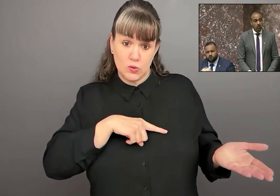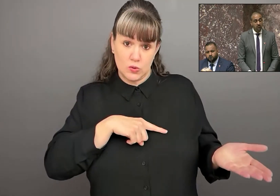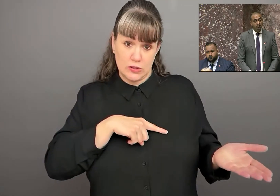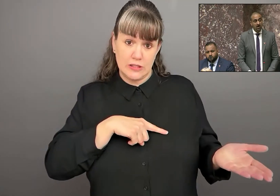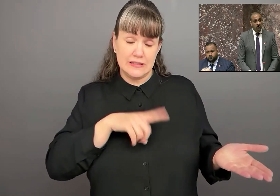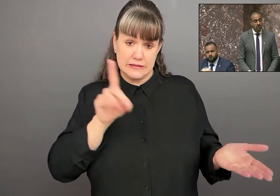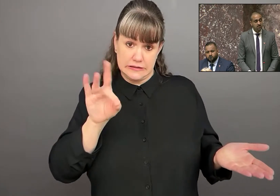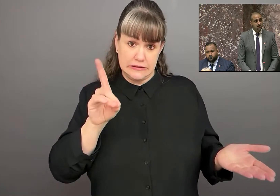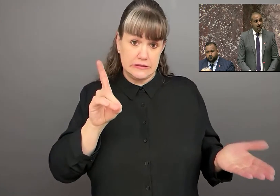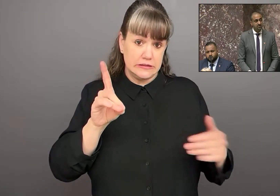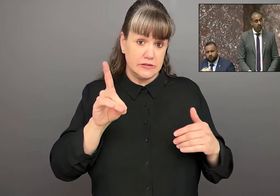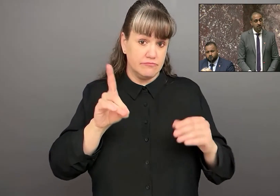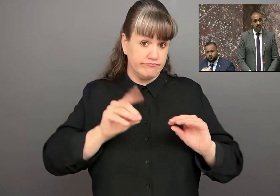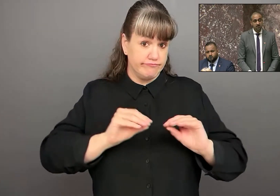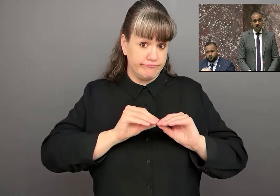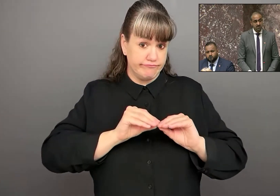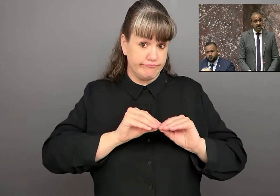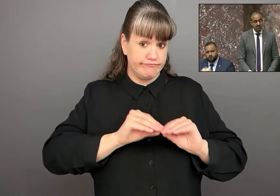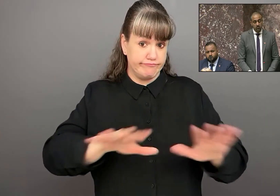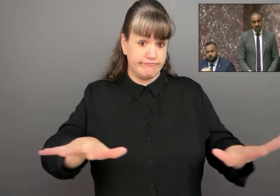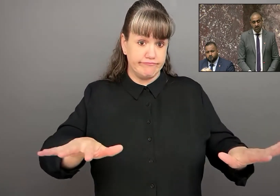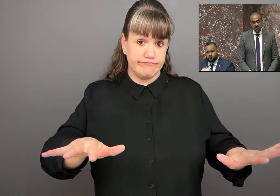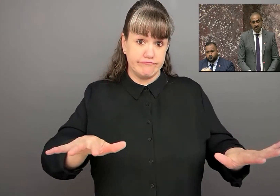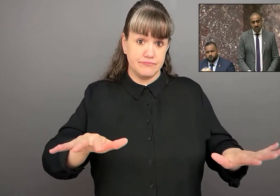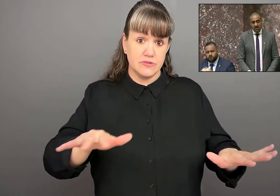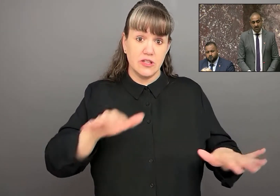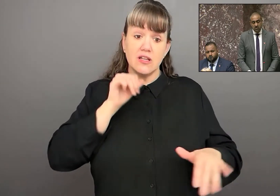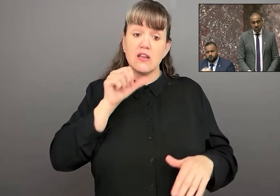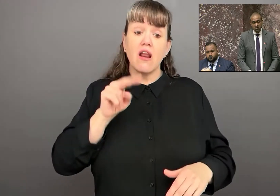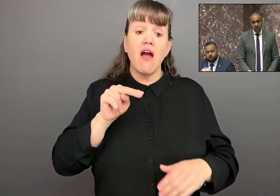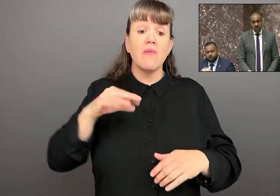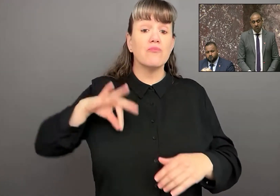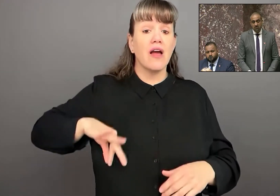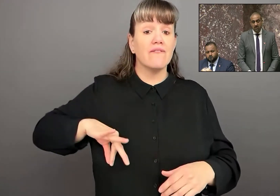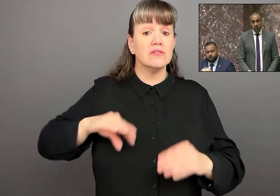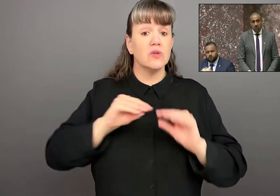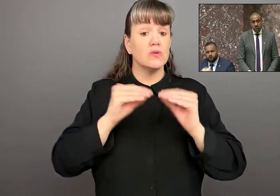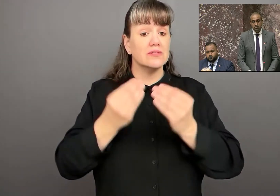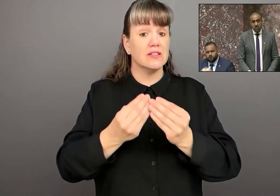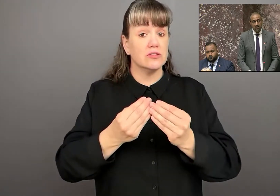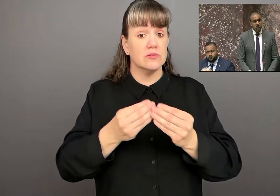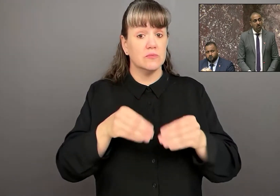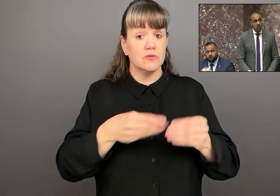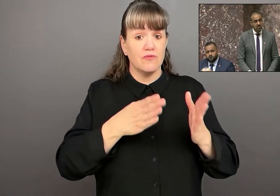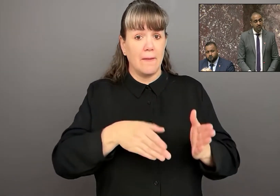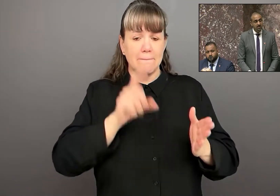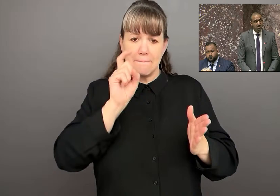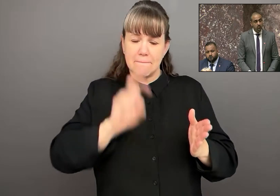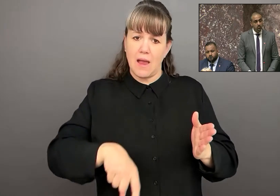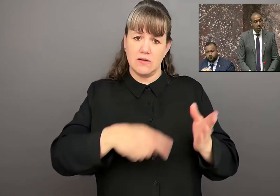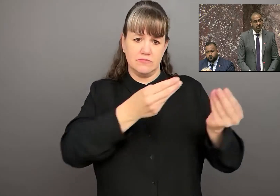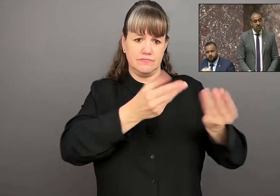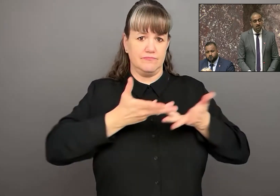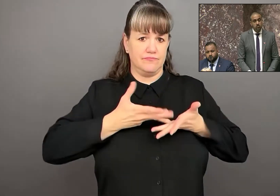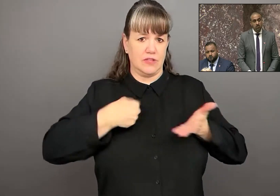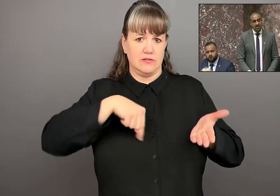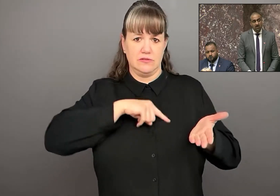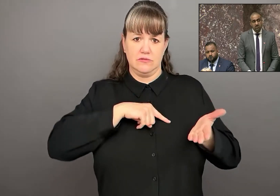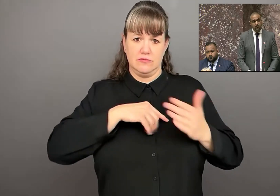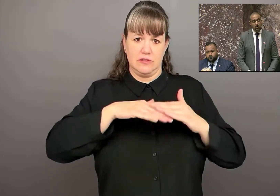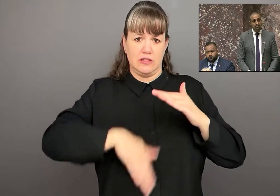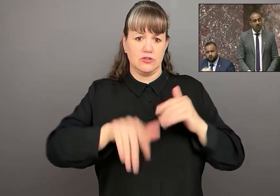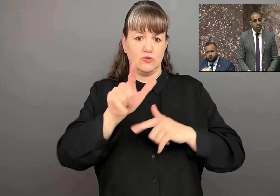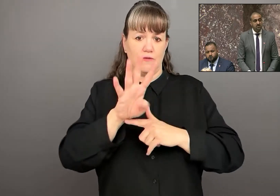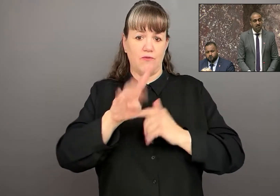within 24 hours if someone does pass away. I can share with the member that we also changed the RTB rules to